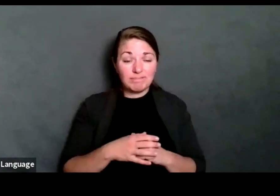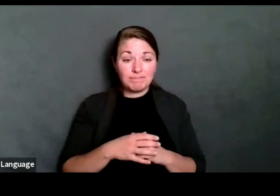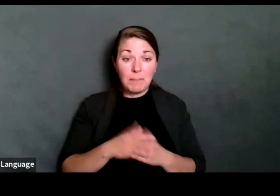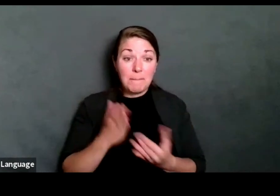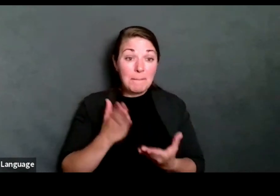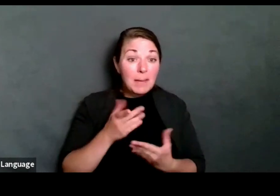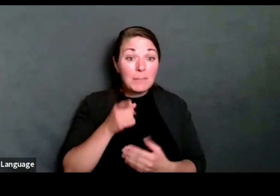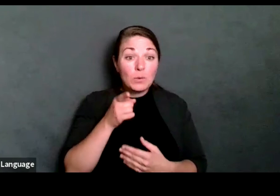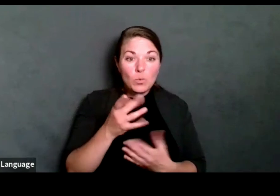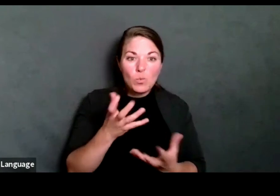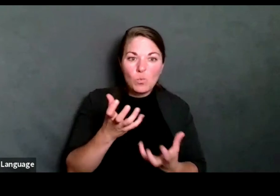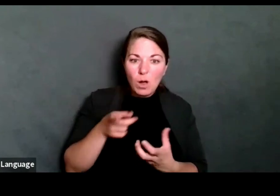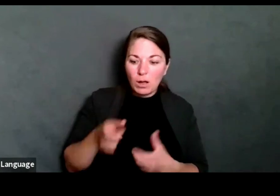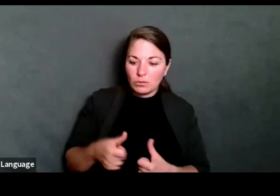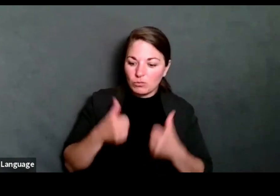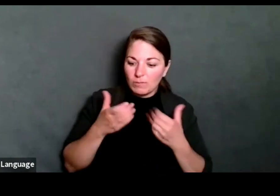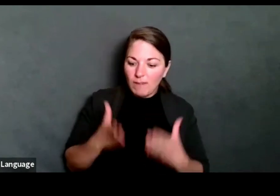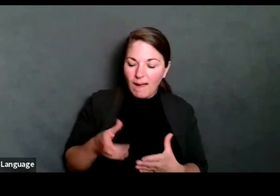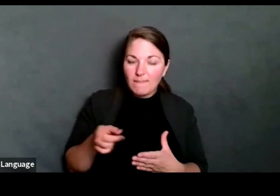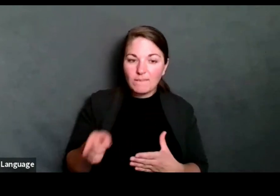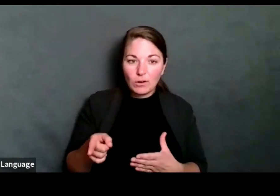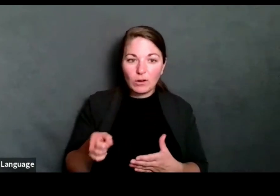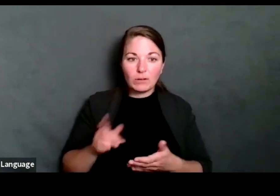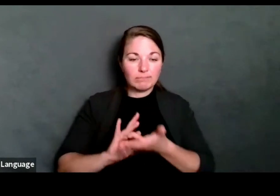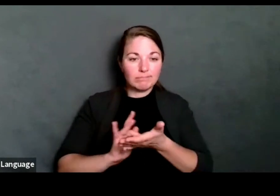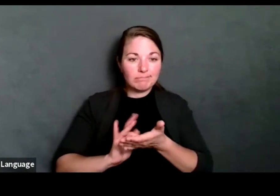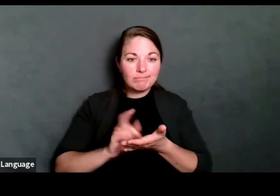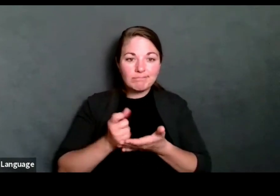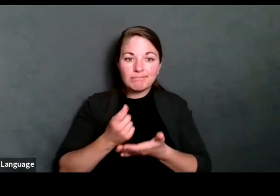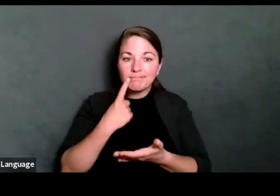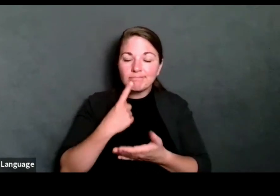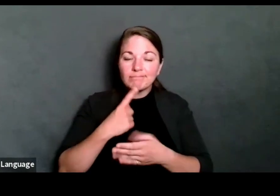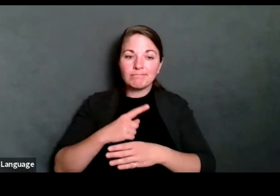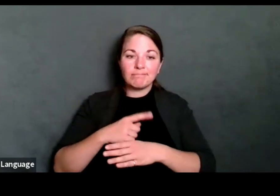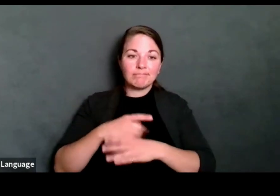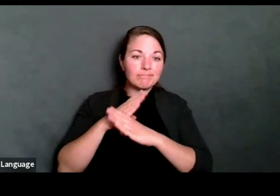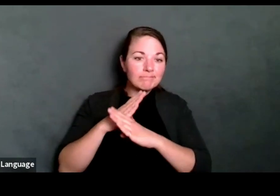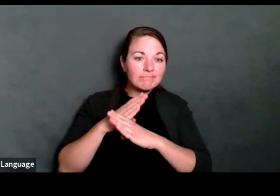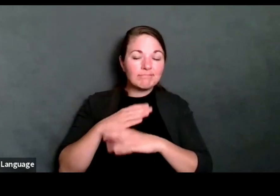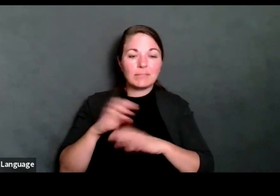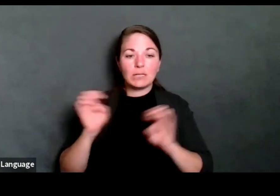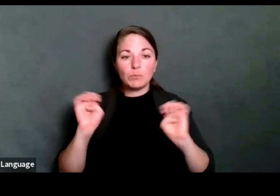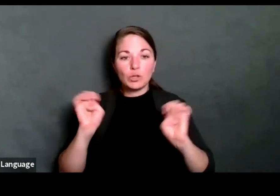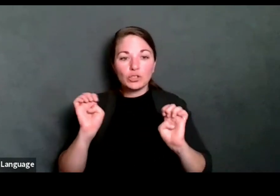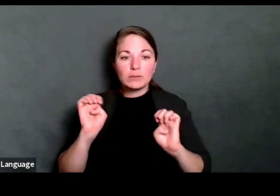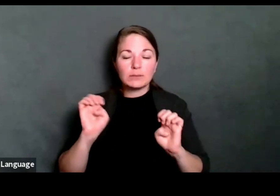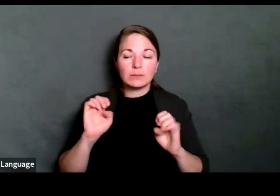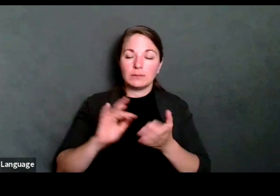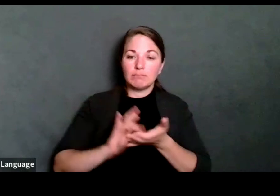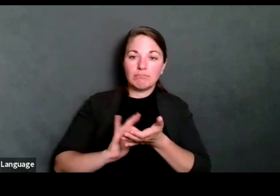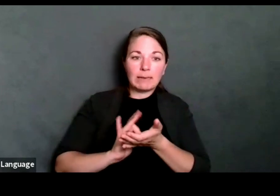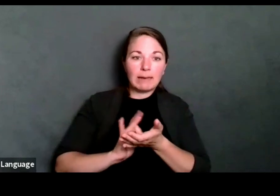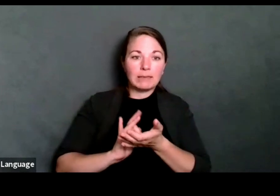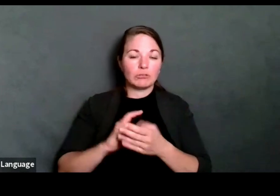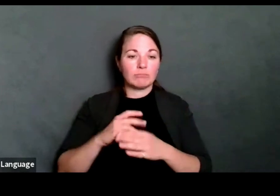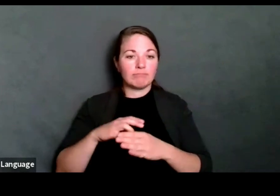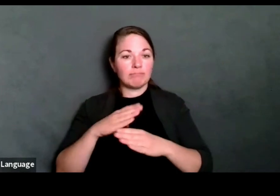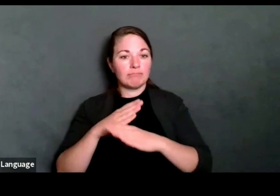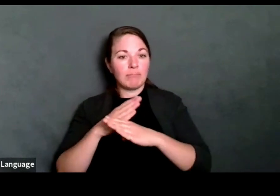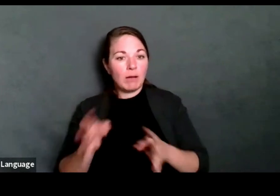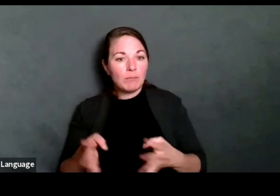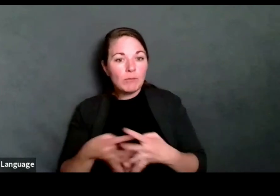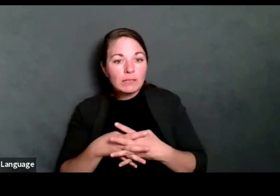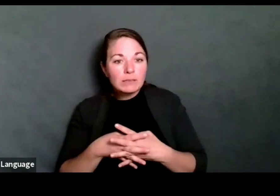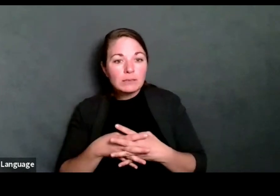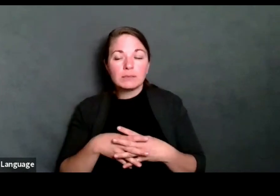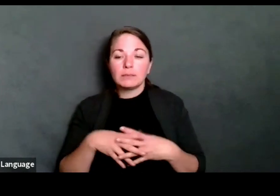might want that survivor to take prophylaxis or emergency contraception, but what you want doesn't